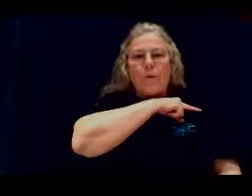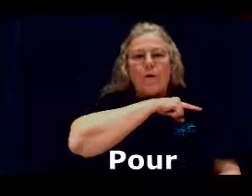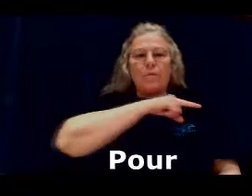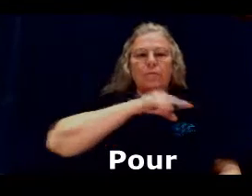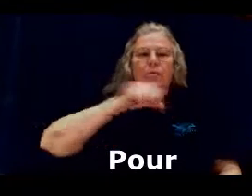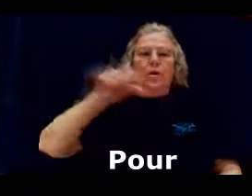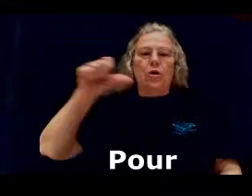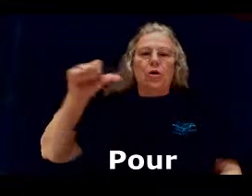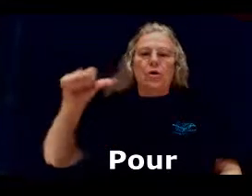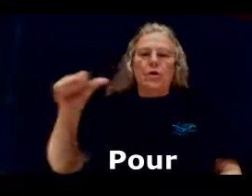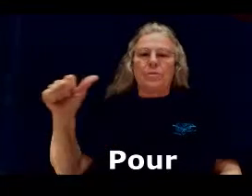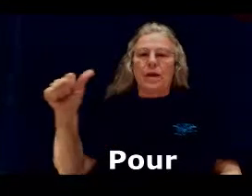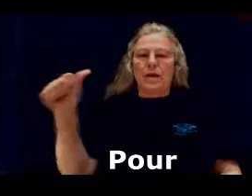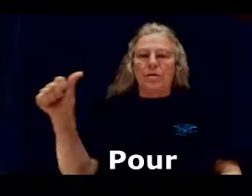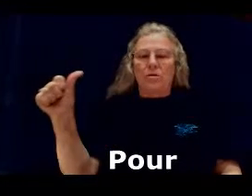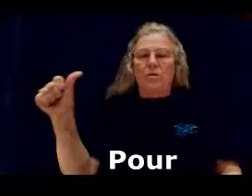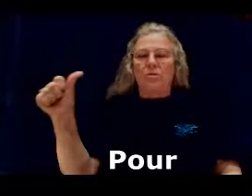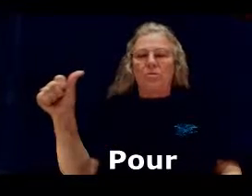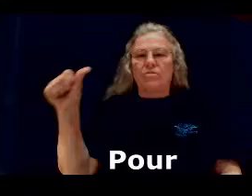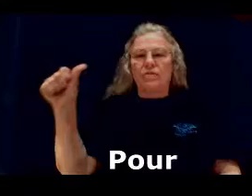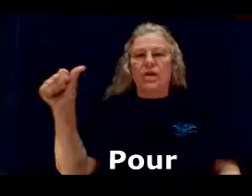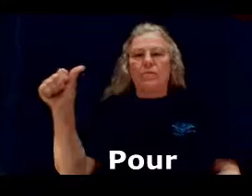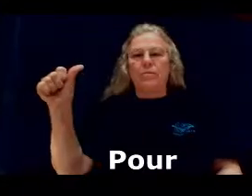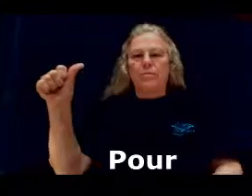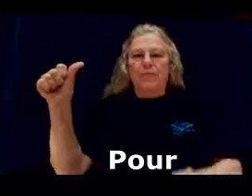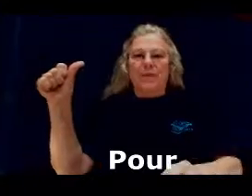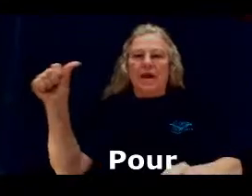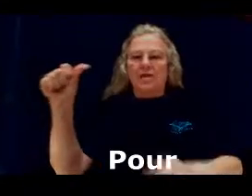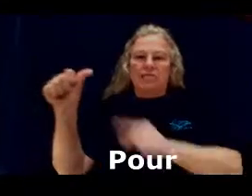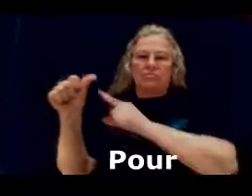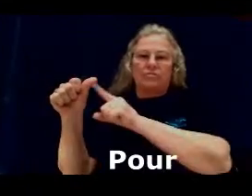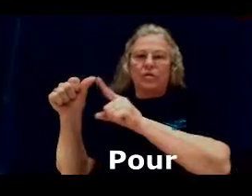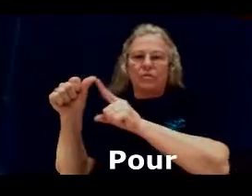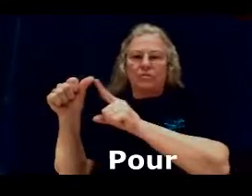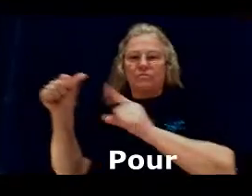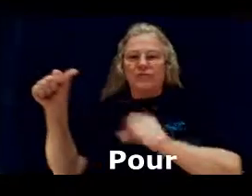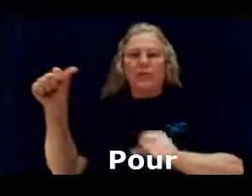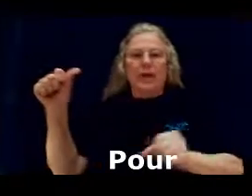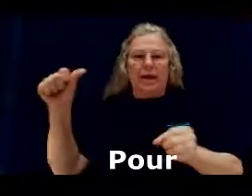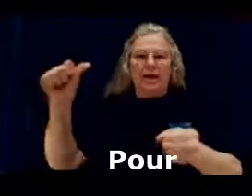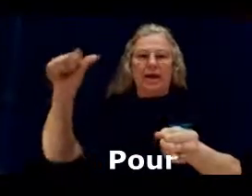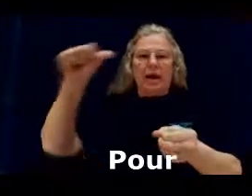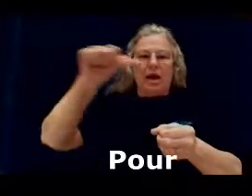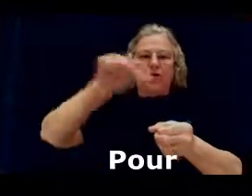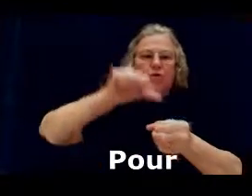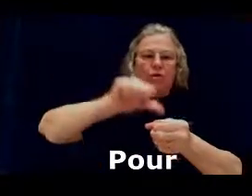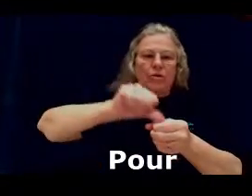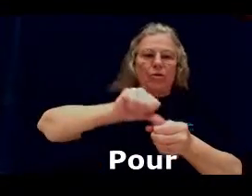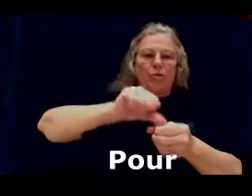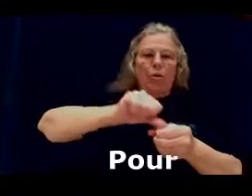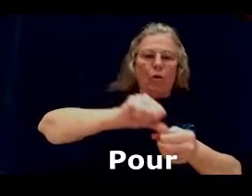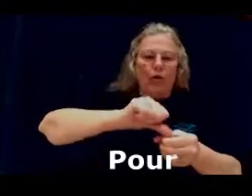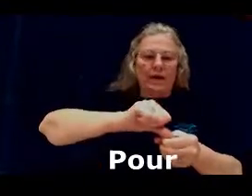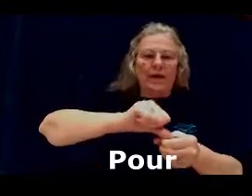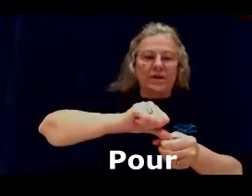Pour, you're going to make your thumb as your spigot, and you're going to pour it into